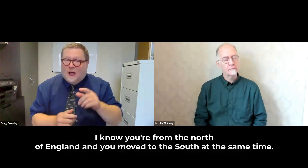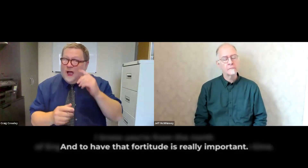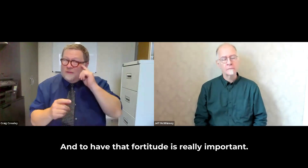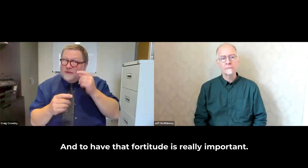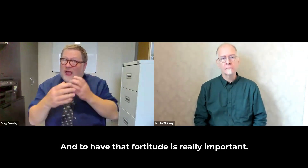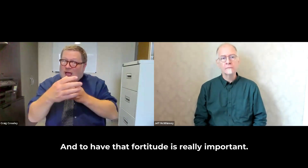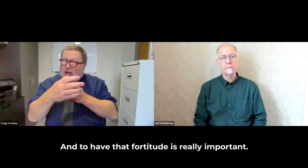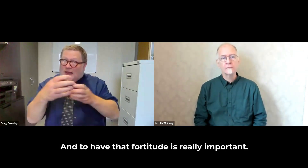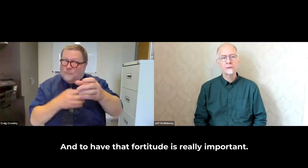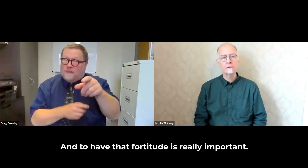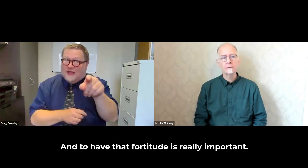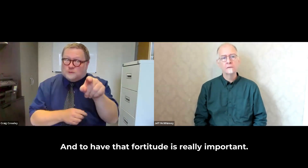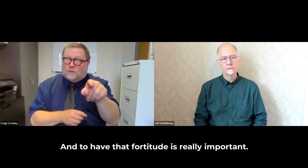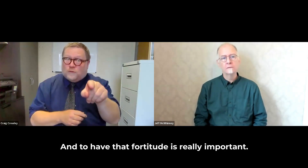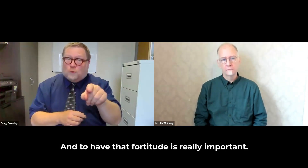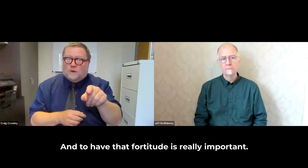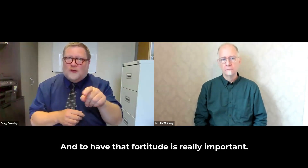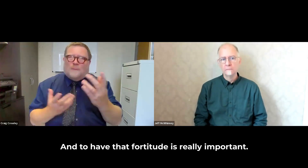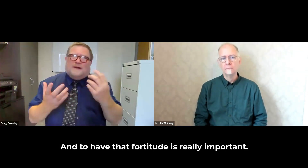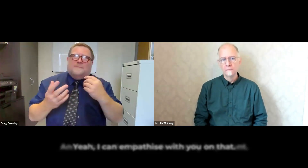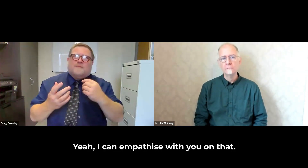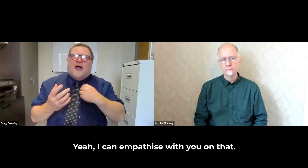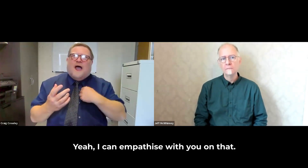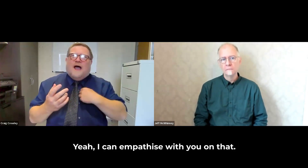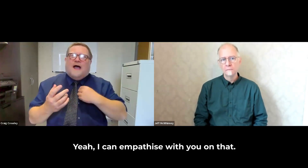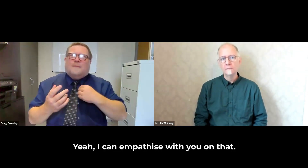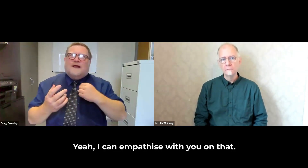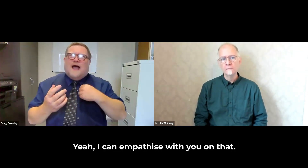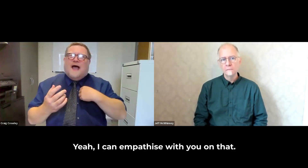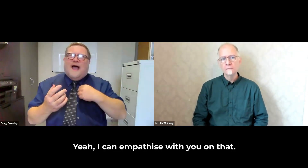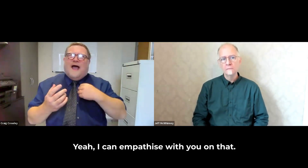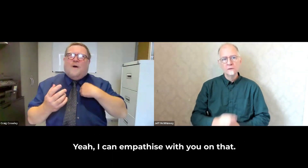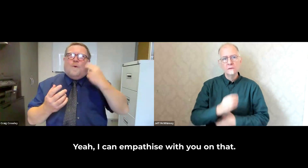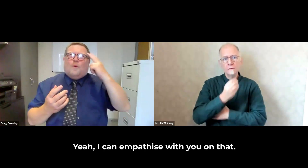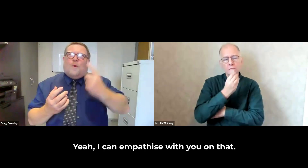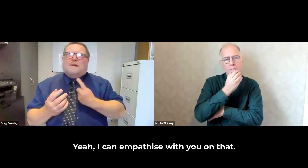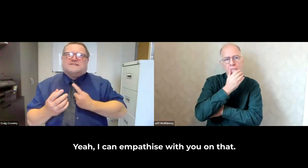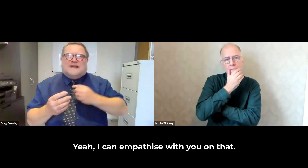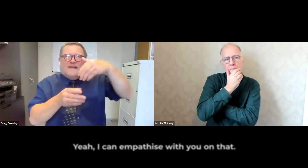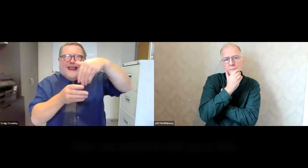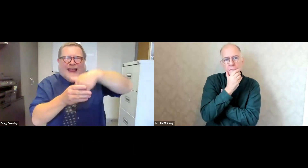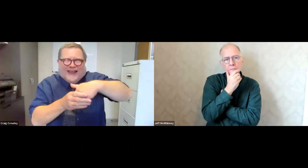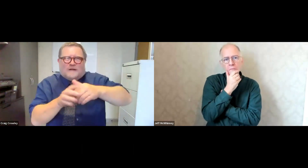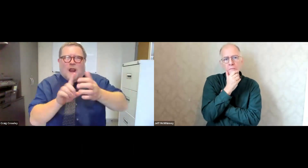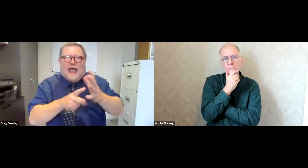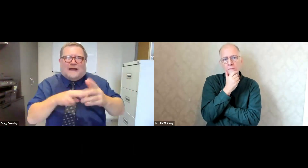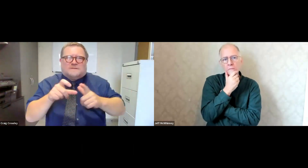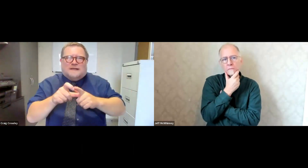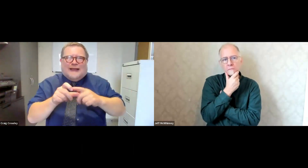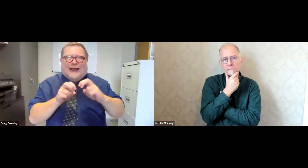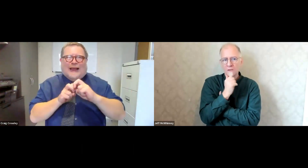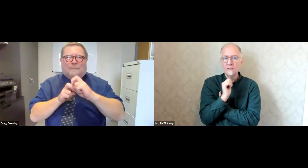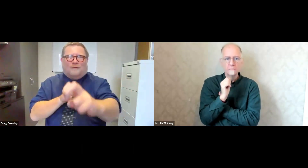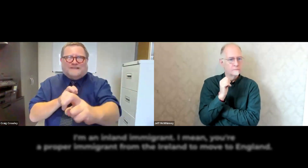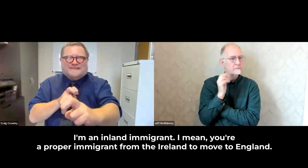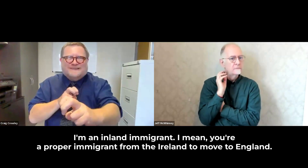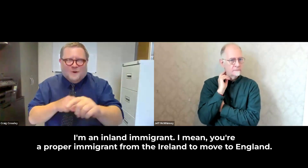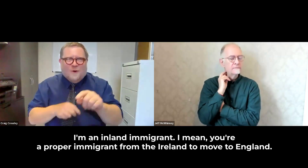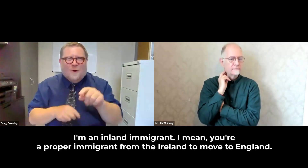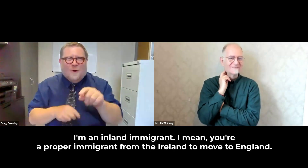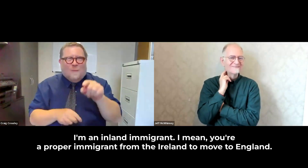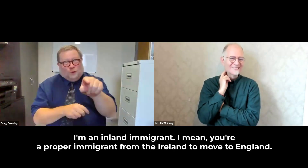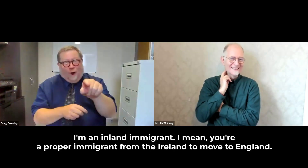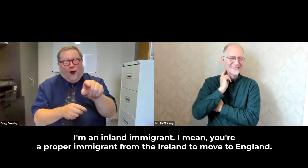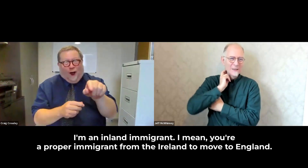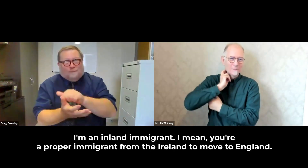same time, and to have that fortitude is really important. Yeah, I can empathize with you on that. Um, I'm